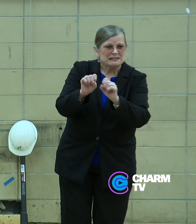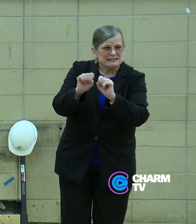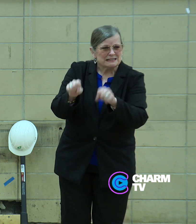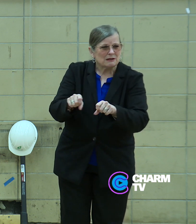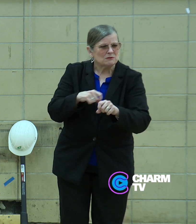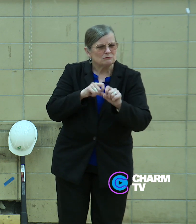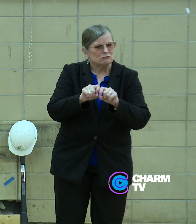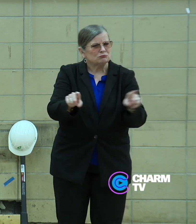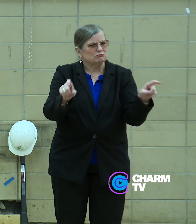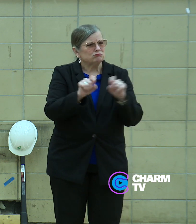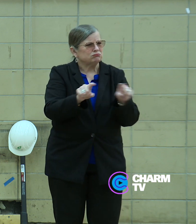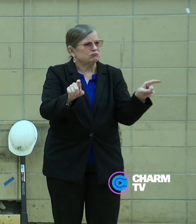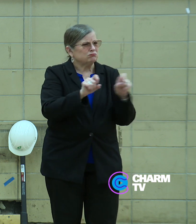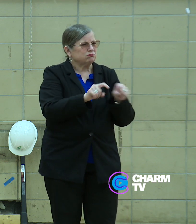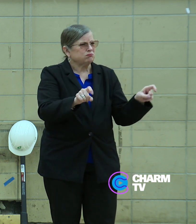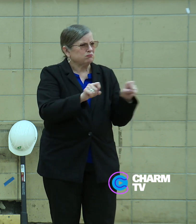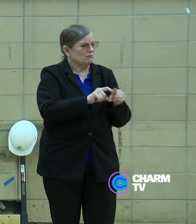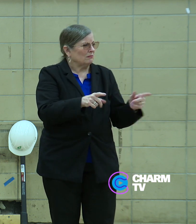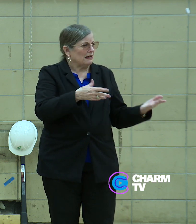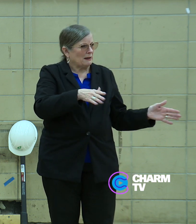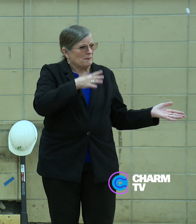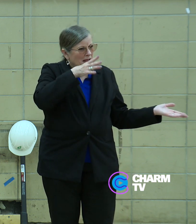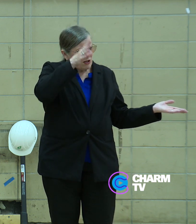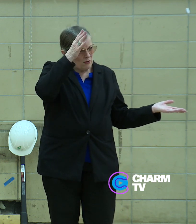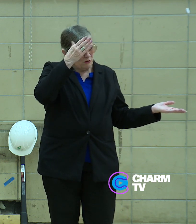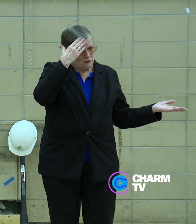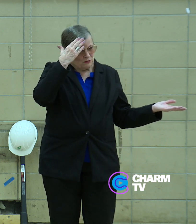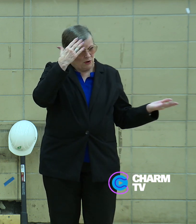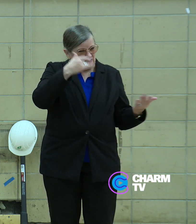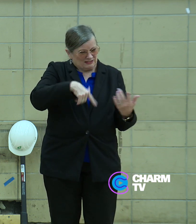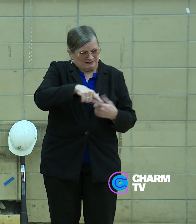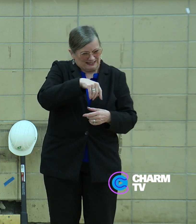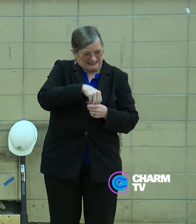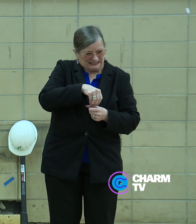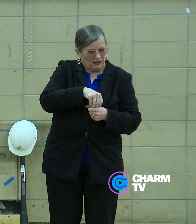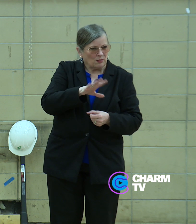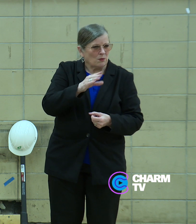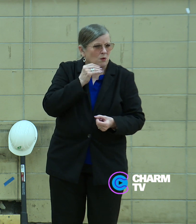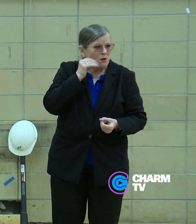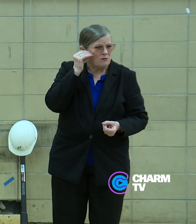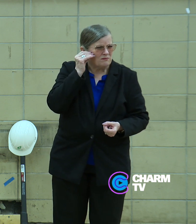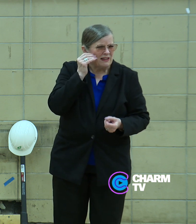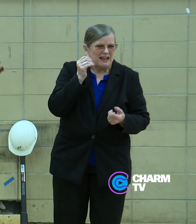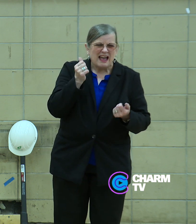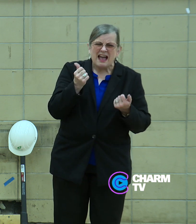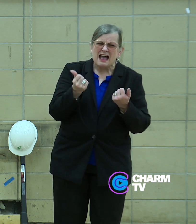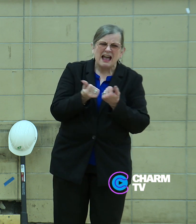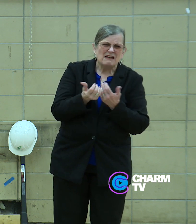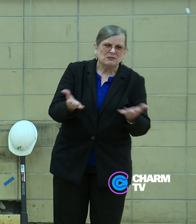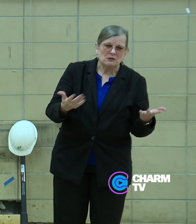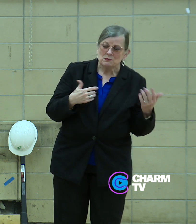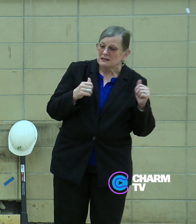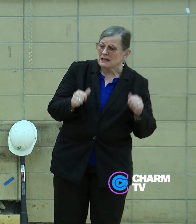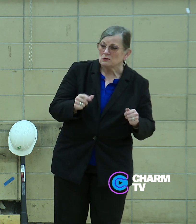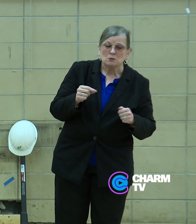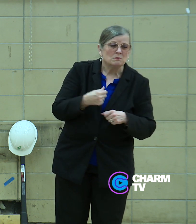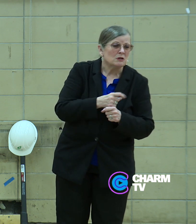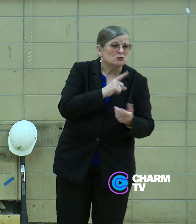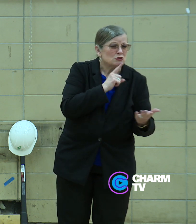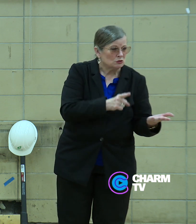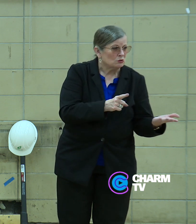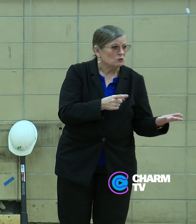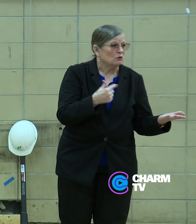the students, and their parents before they go home to school. Text messages, every single thing that we can do to make sure that we